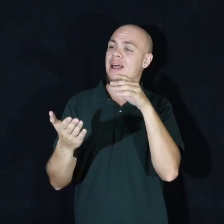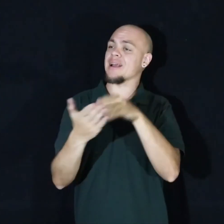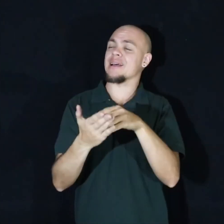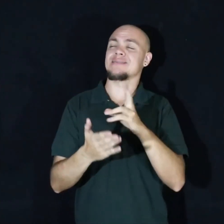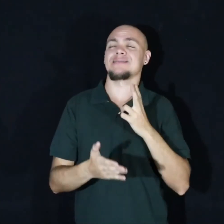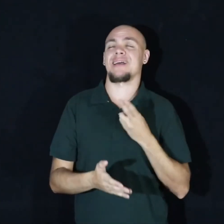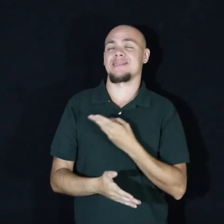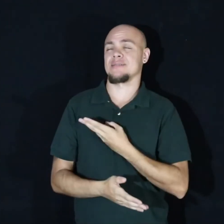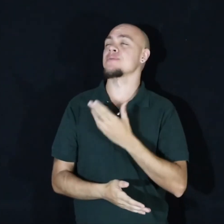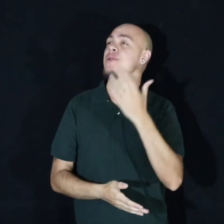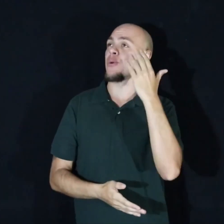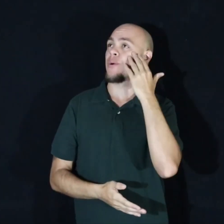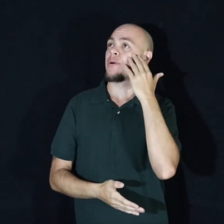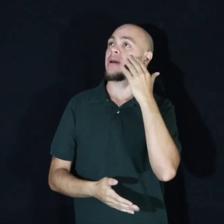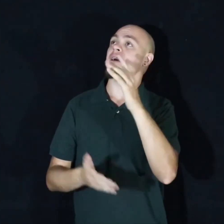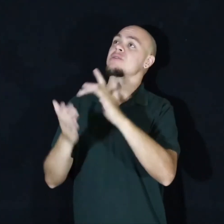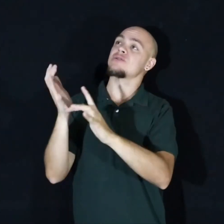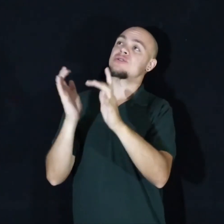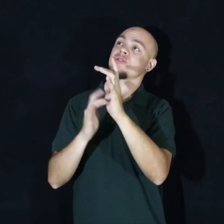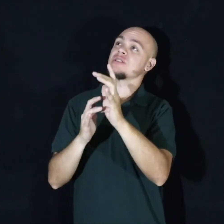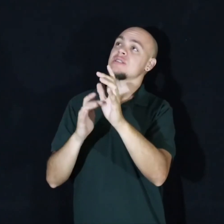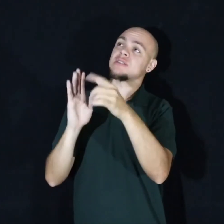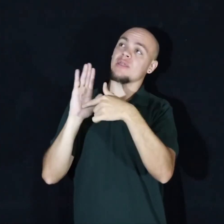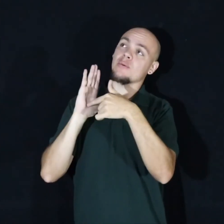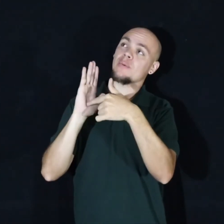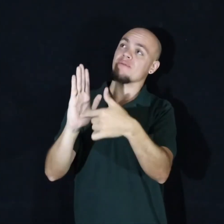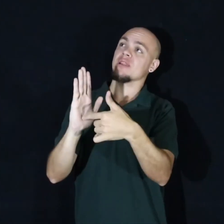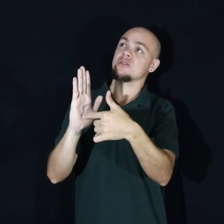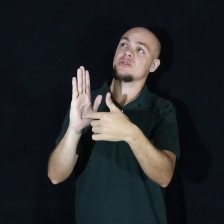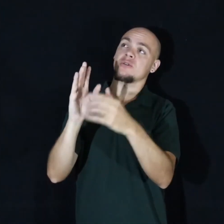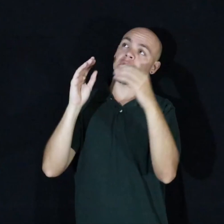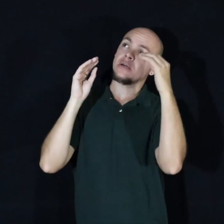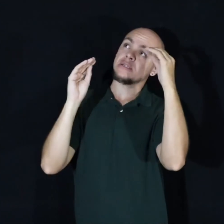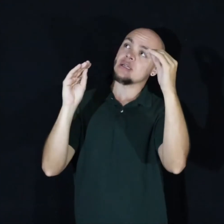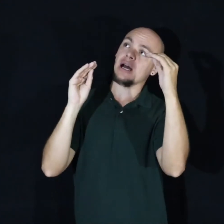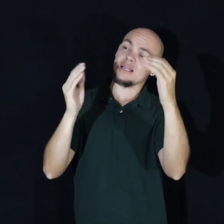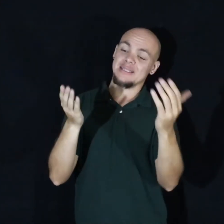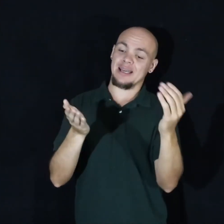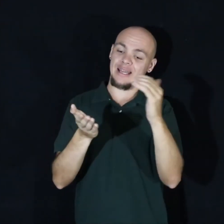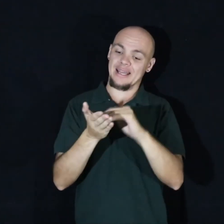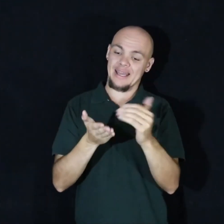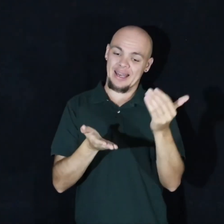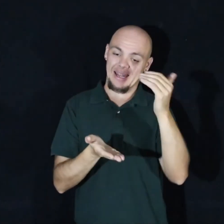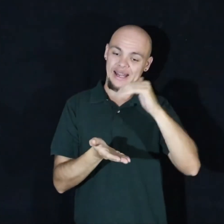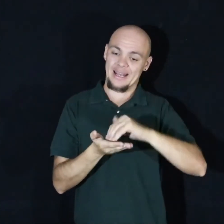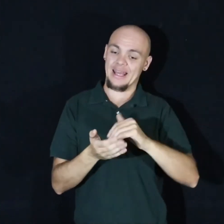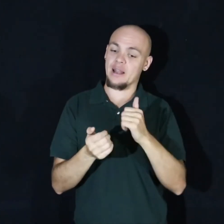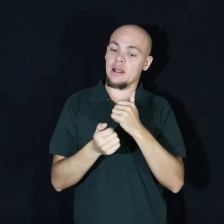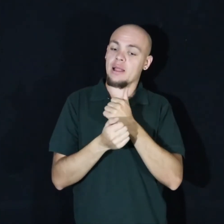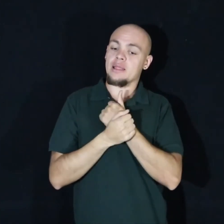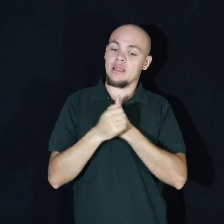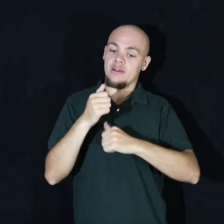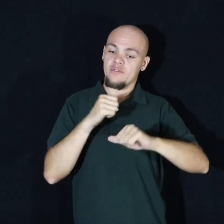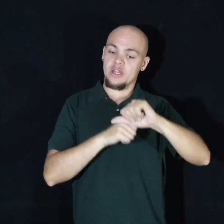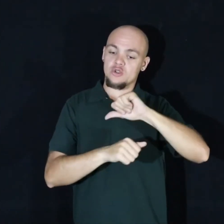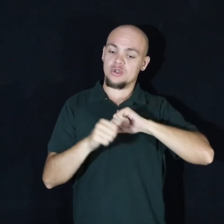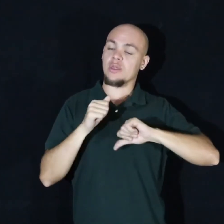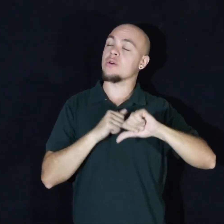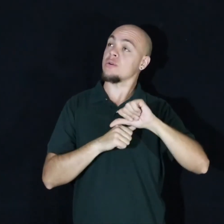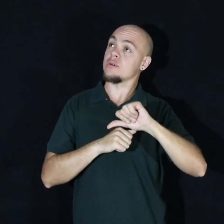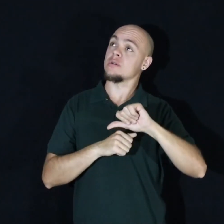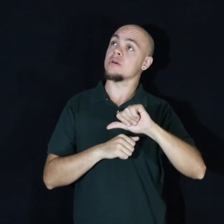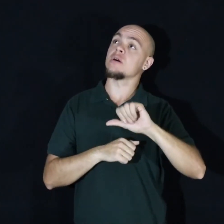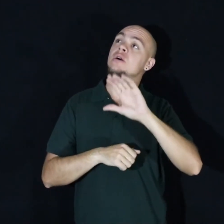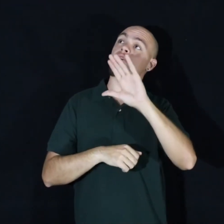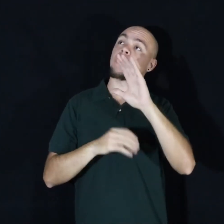against us. Father, we thank you for Jesus, the revelation, who taught us over and over again and commanded us over and over